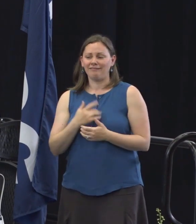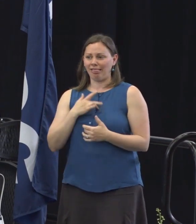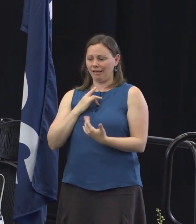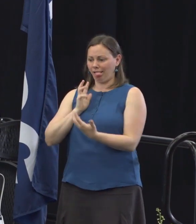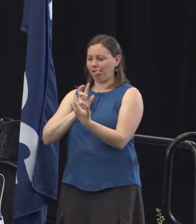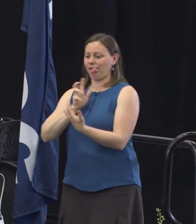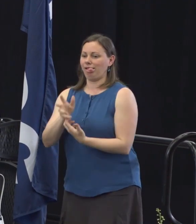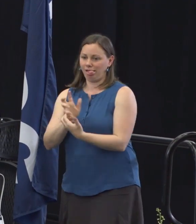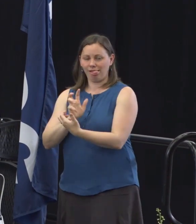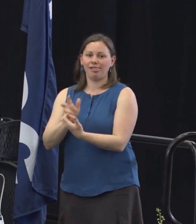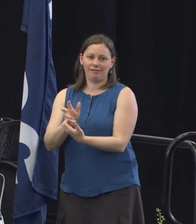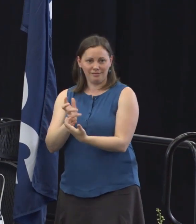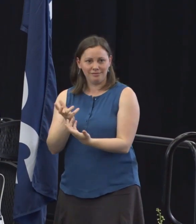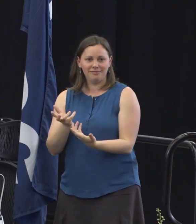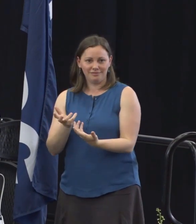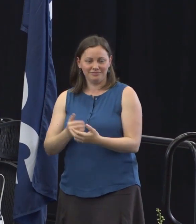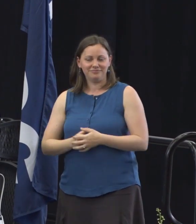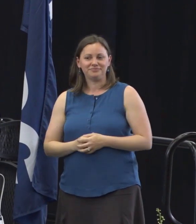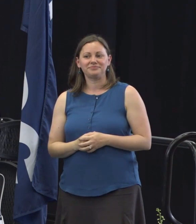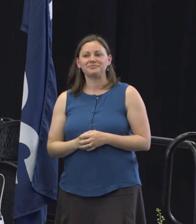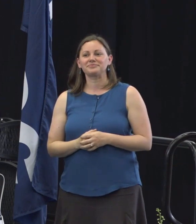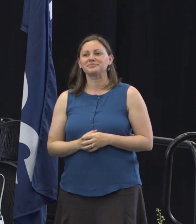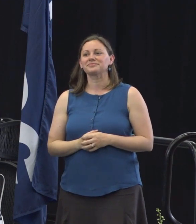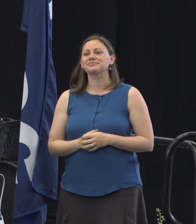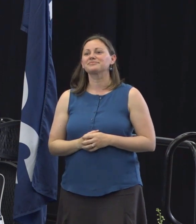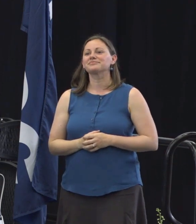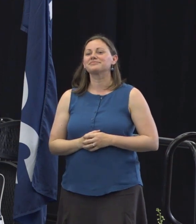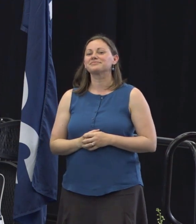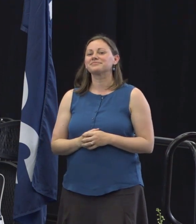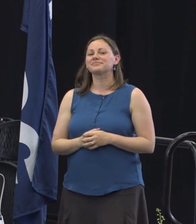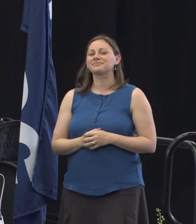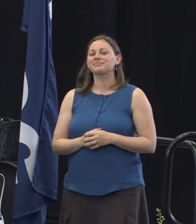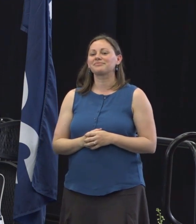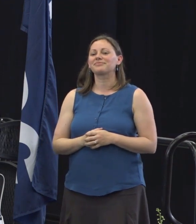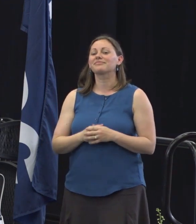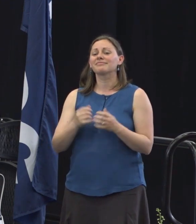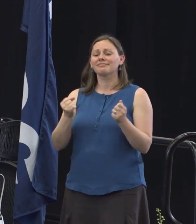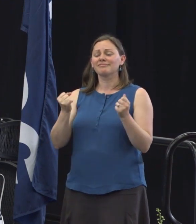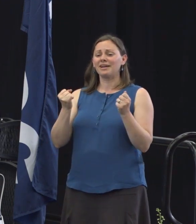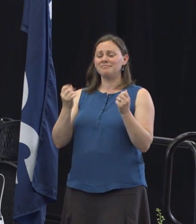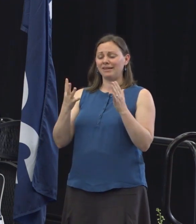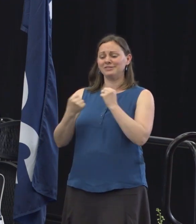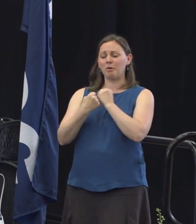all. But I was quickly supported in finding these things to be helpful